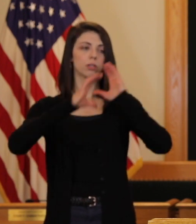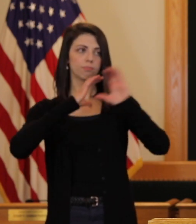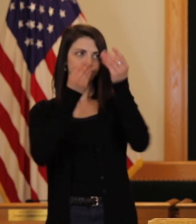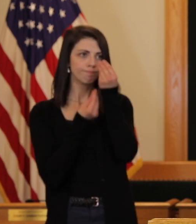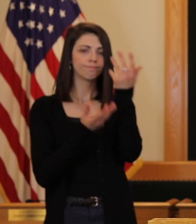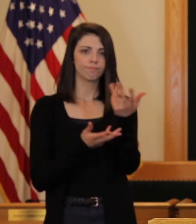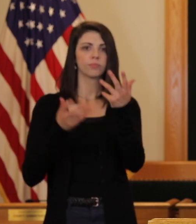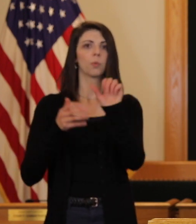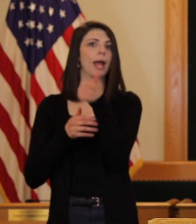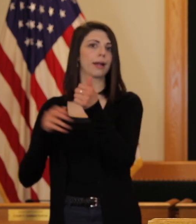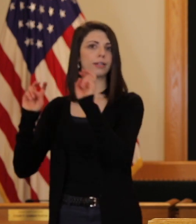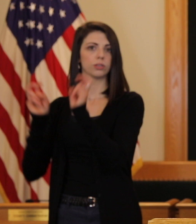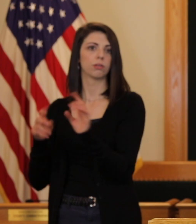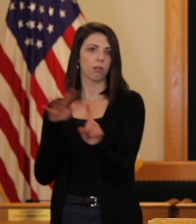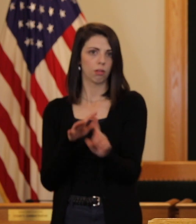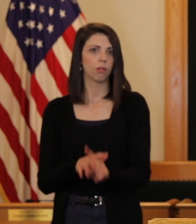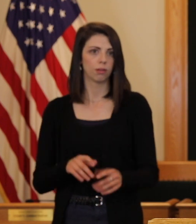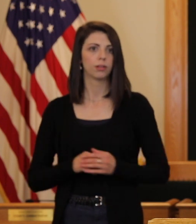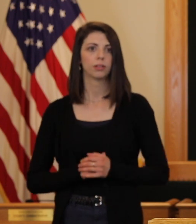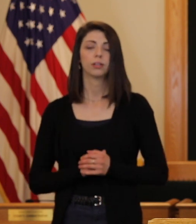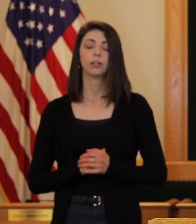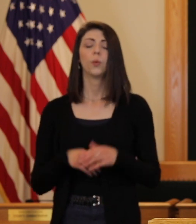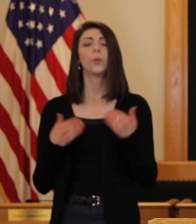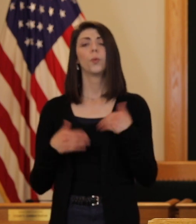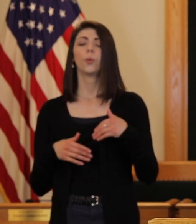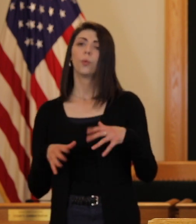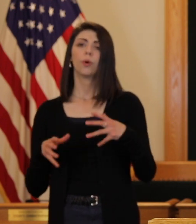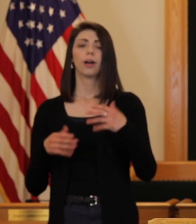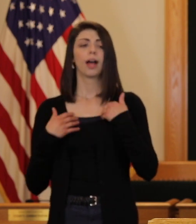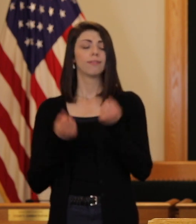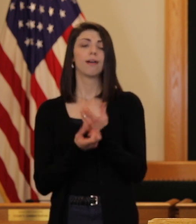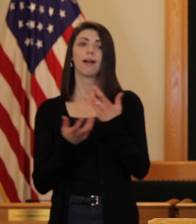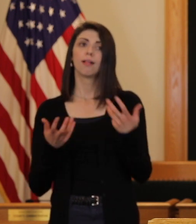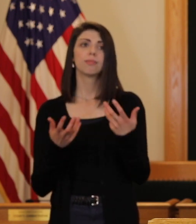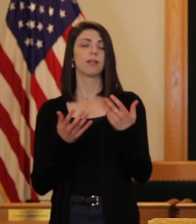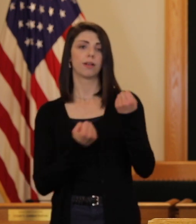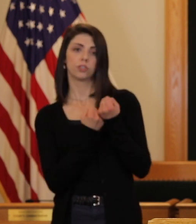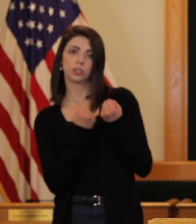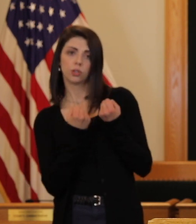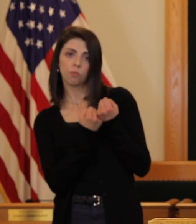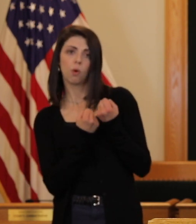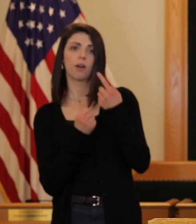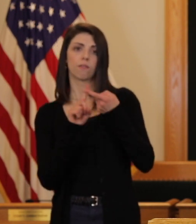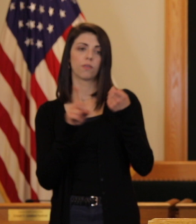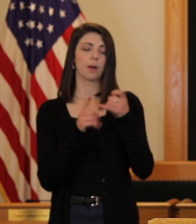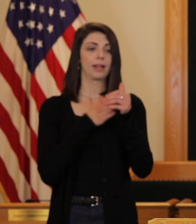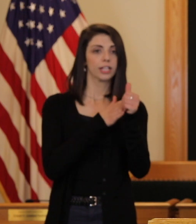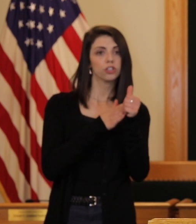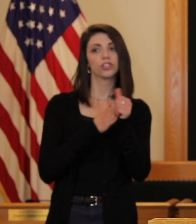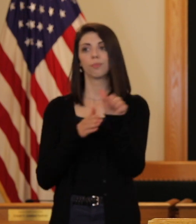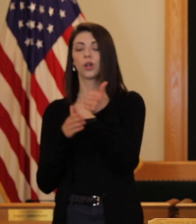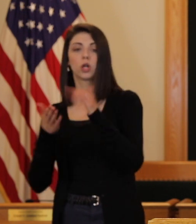problems. We've received outstanding support from the county leadership and from the community. The number of hospital transports